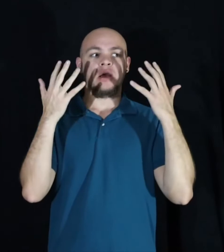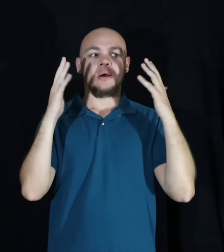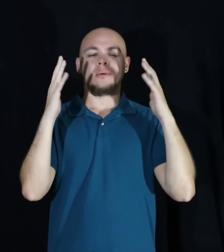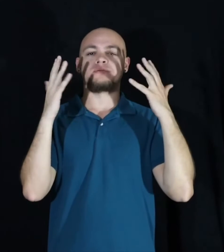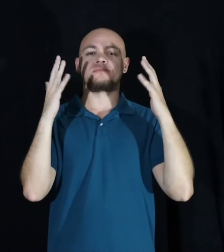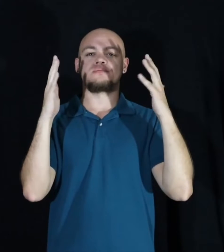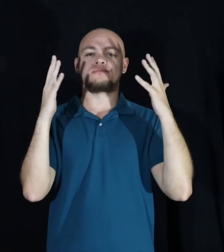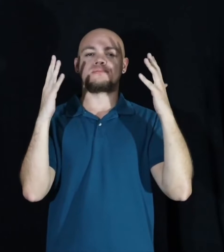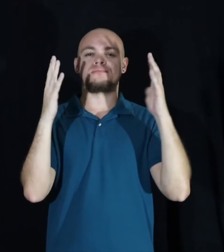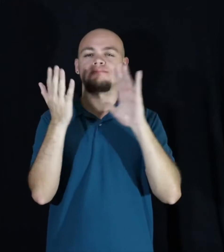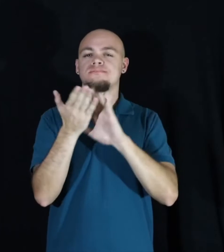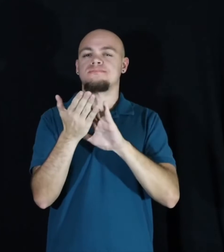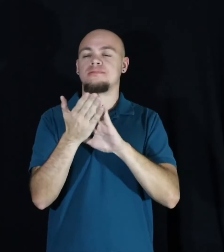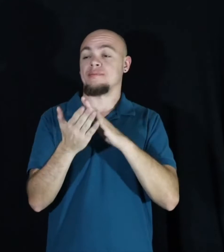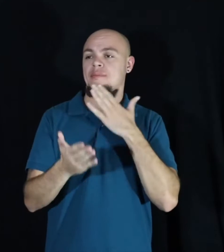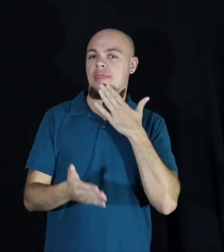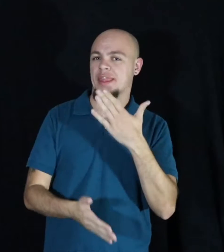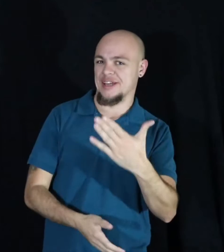Thank you.